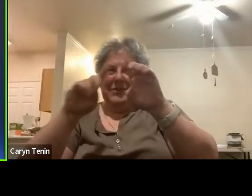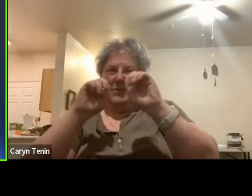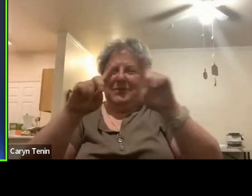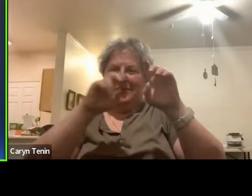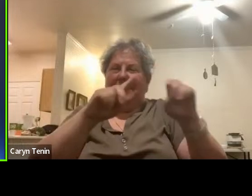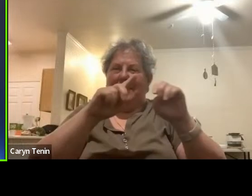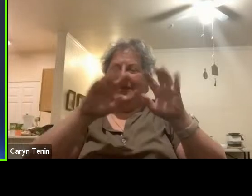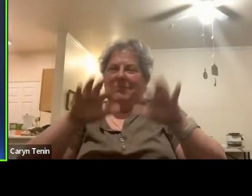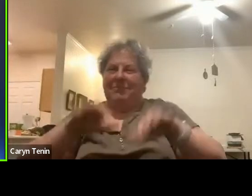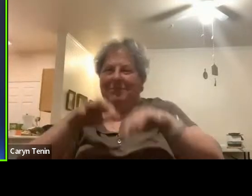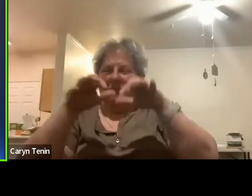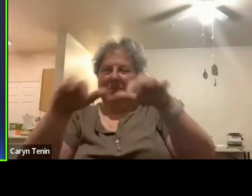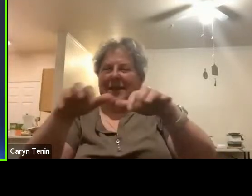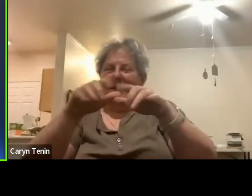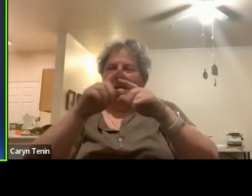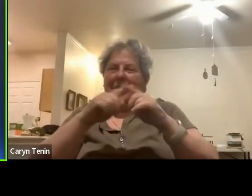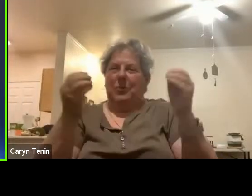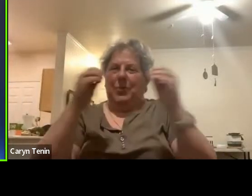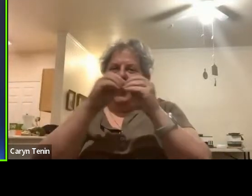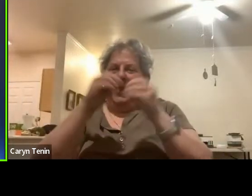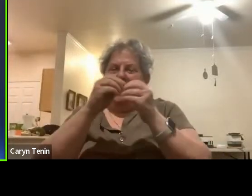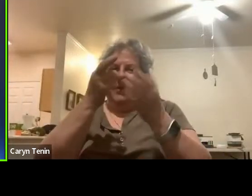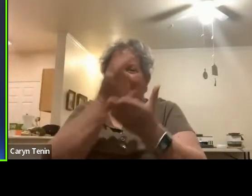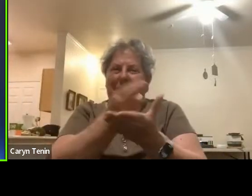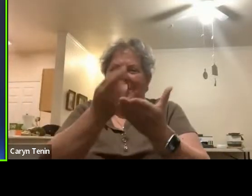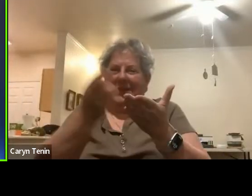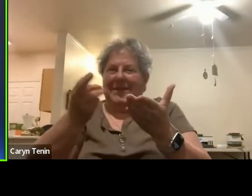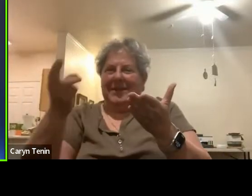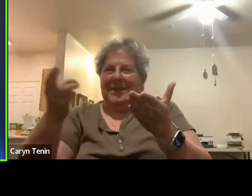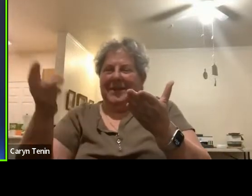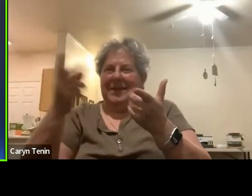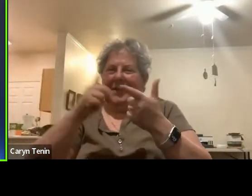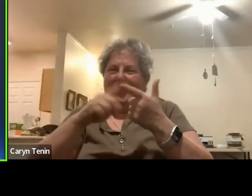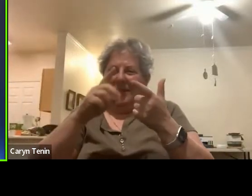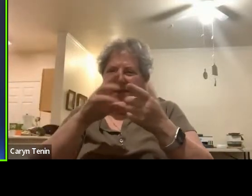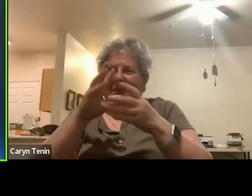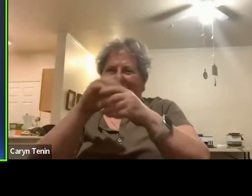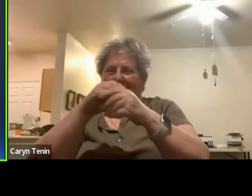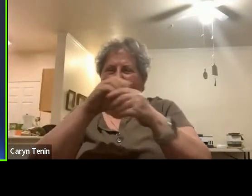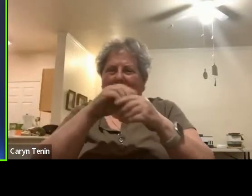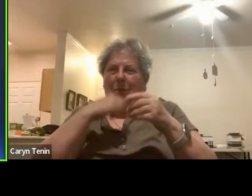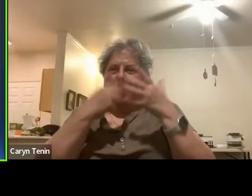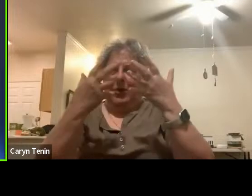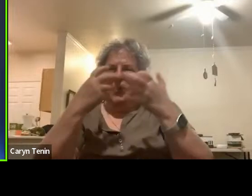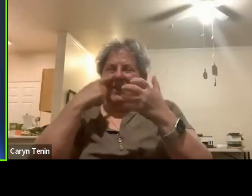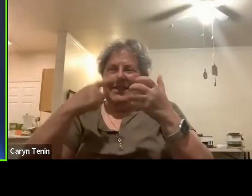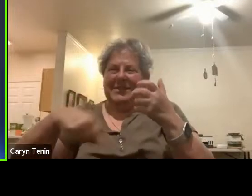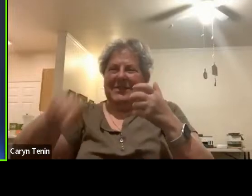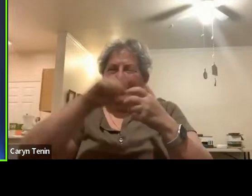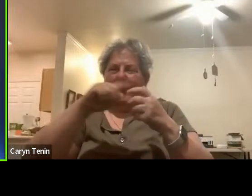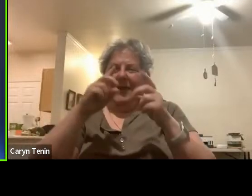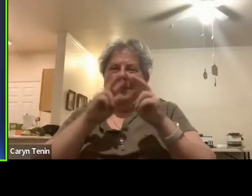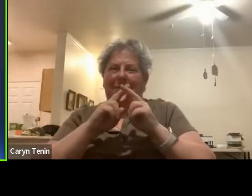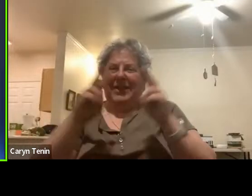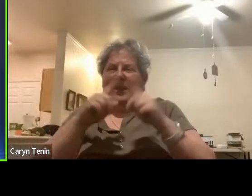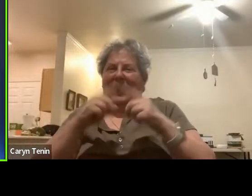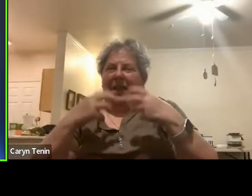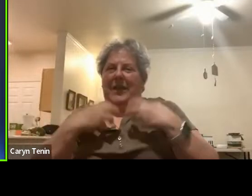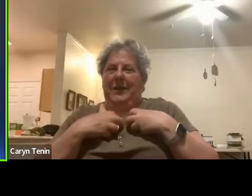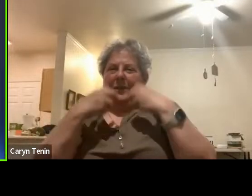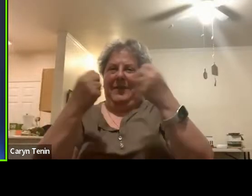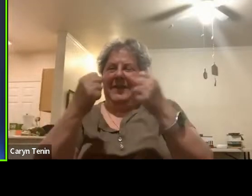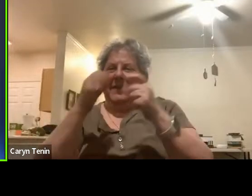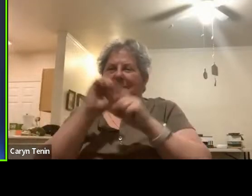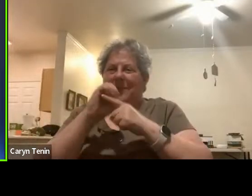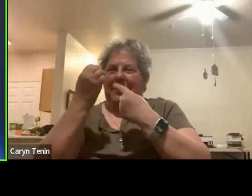want to socialize. We want educational opportunities. We want more resources. I